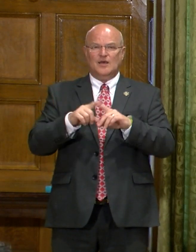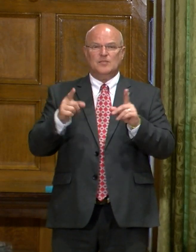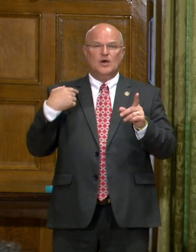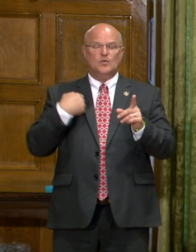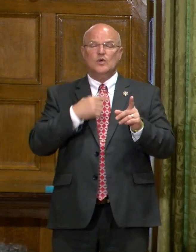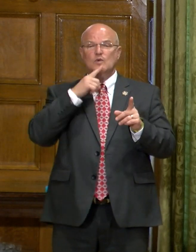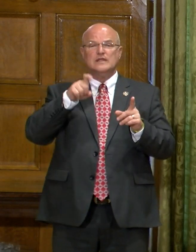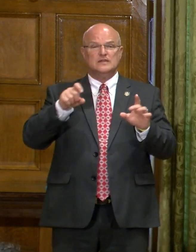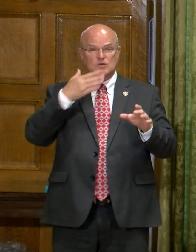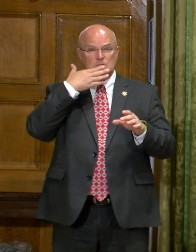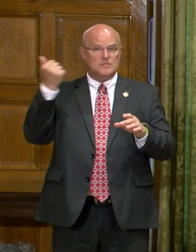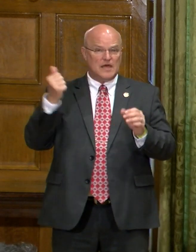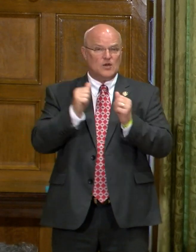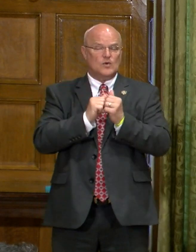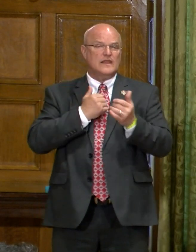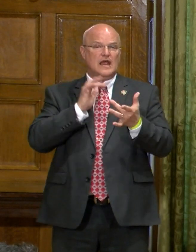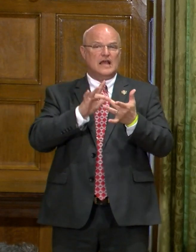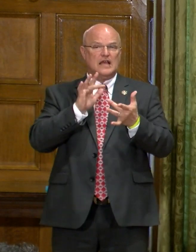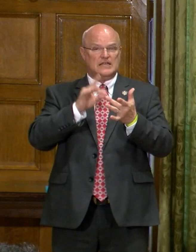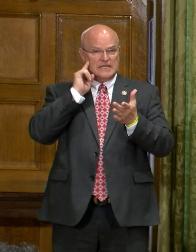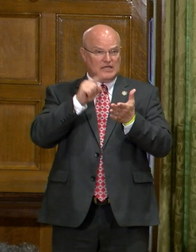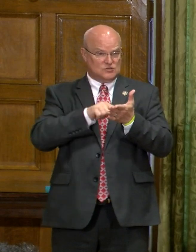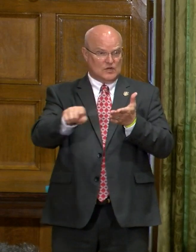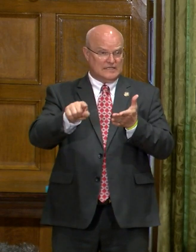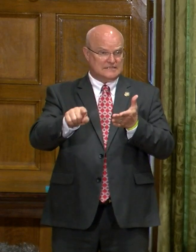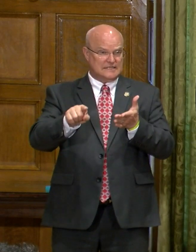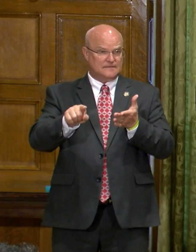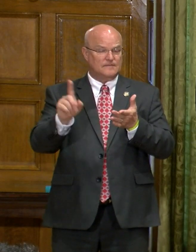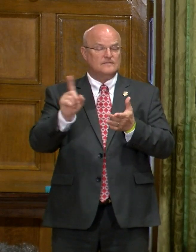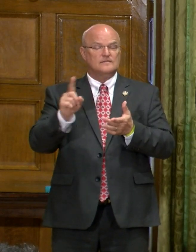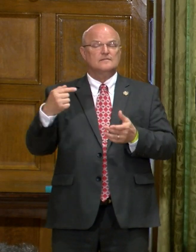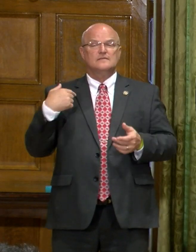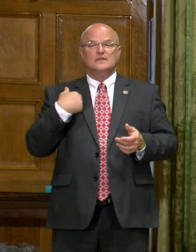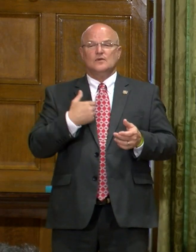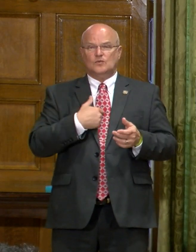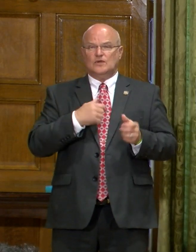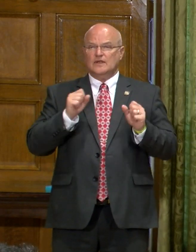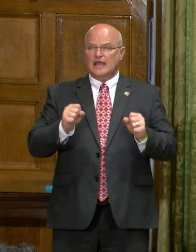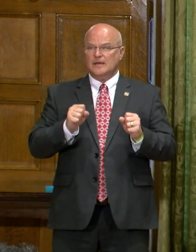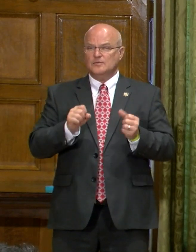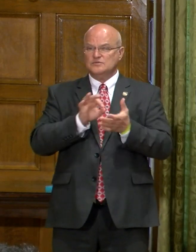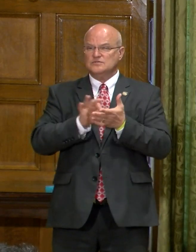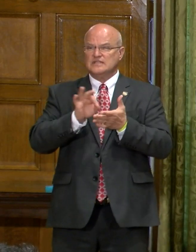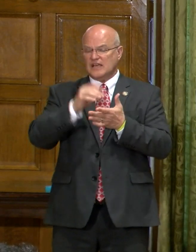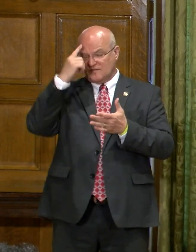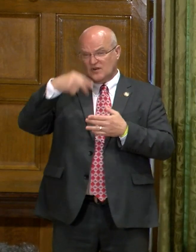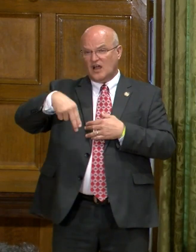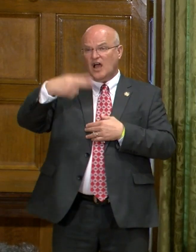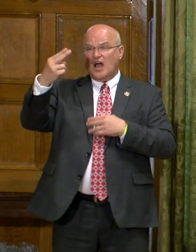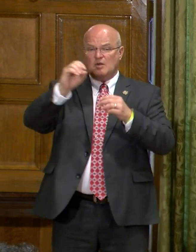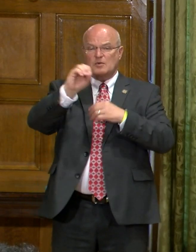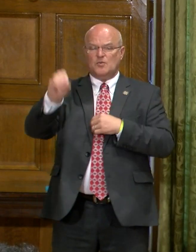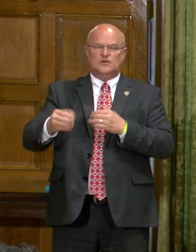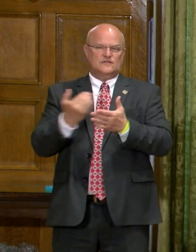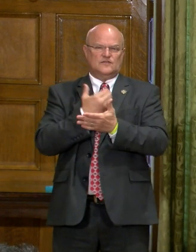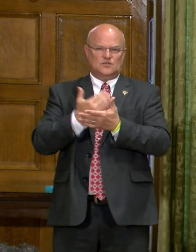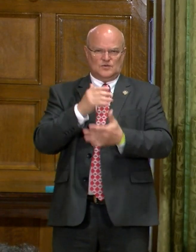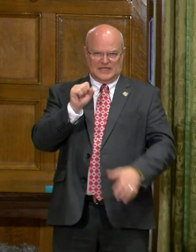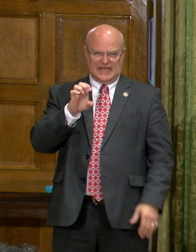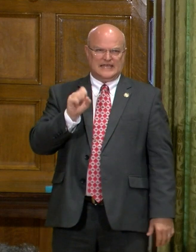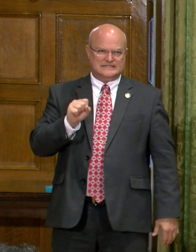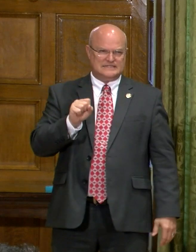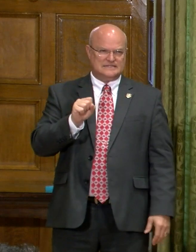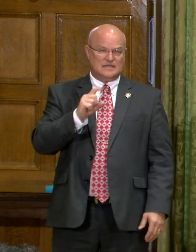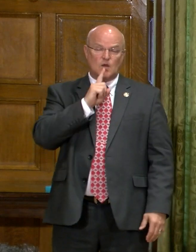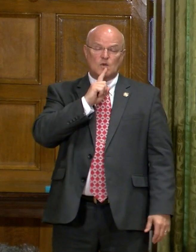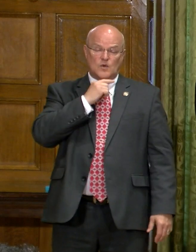but we really need to do better with our contact tracing to where we are able to account for a higher proportion of our new cases.